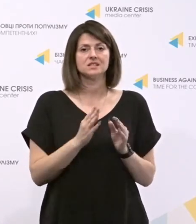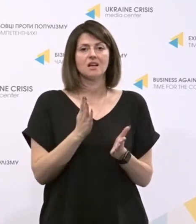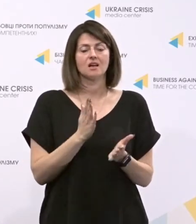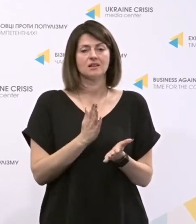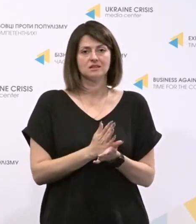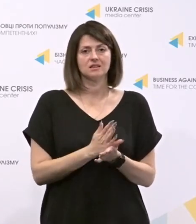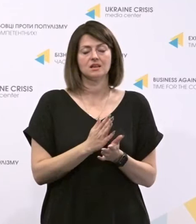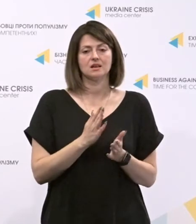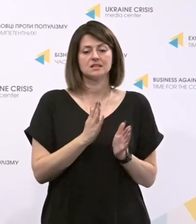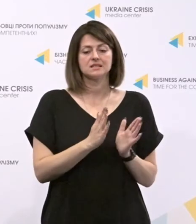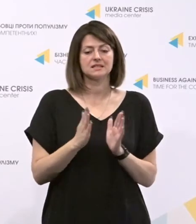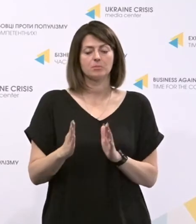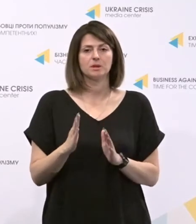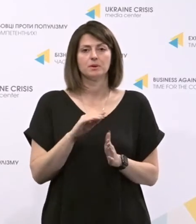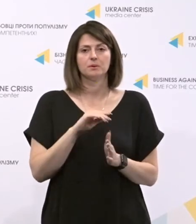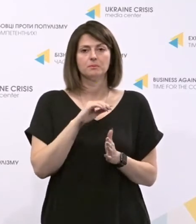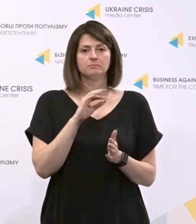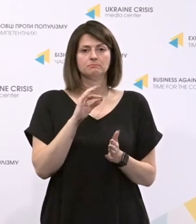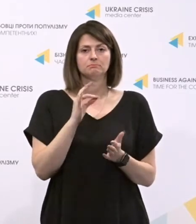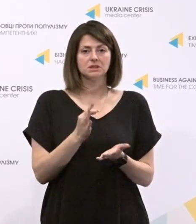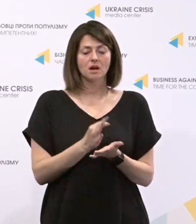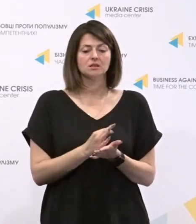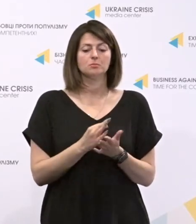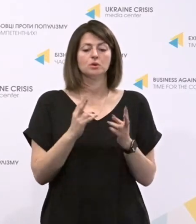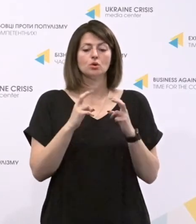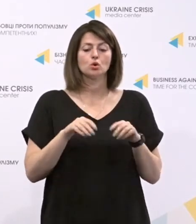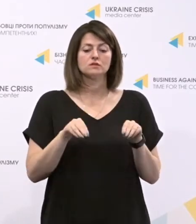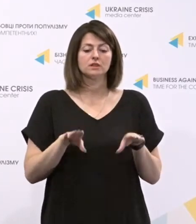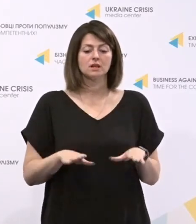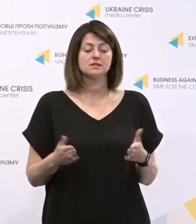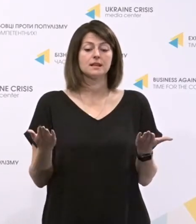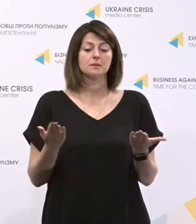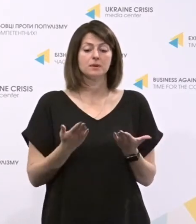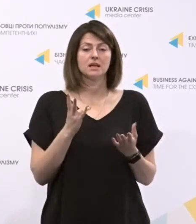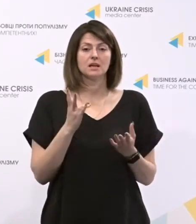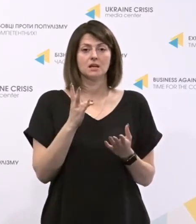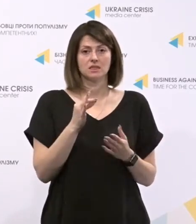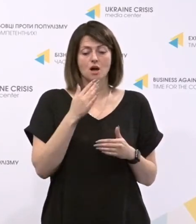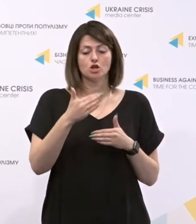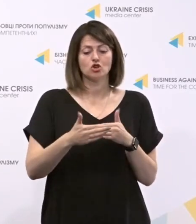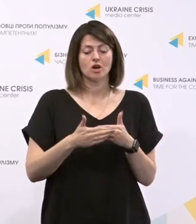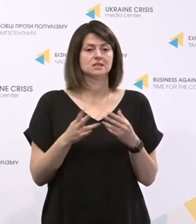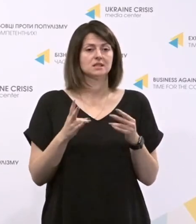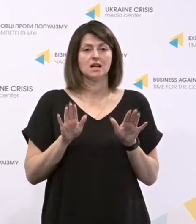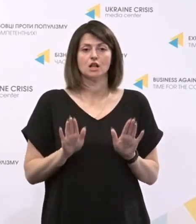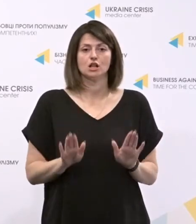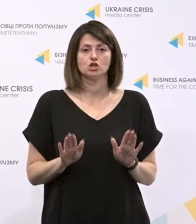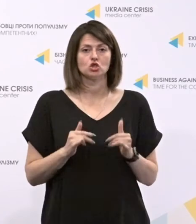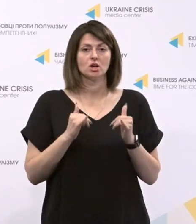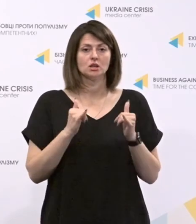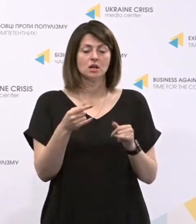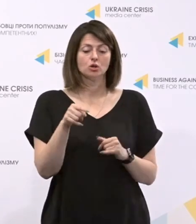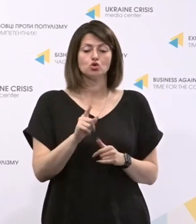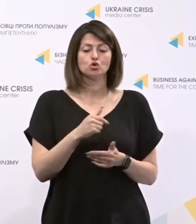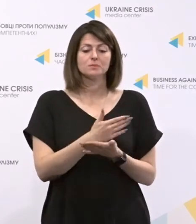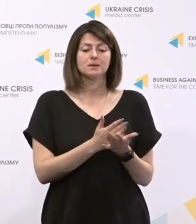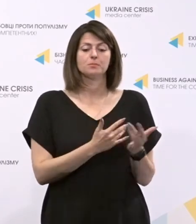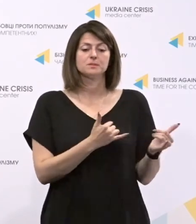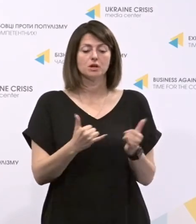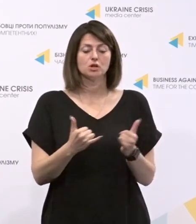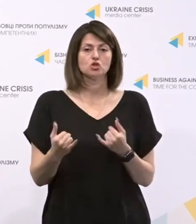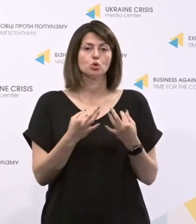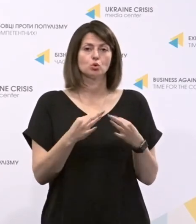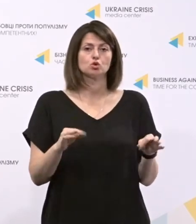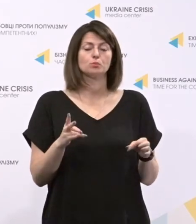not only to ensure access to justice for victims and to prevent future human rights violations,